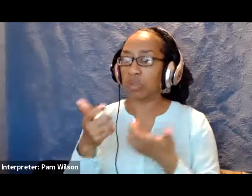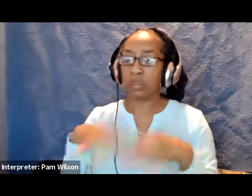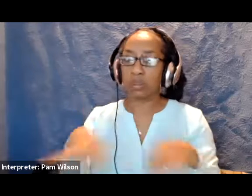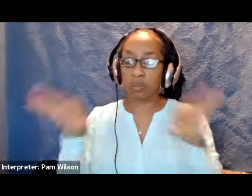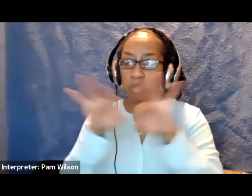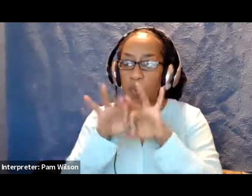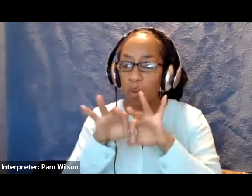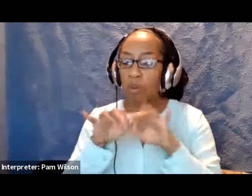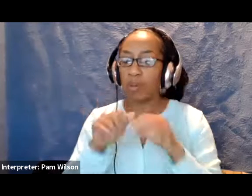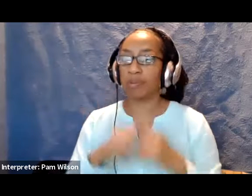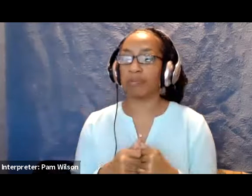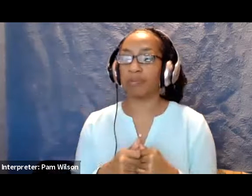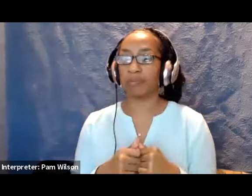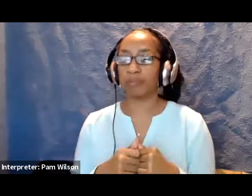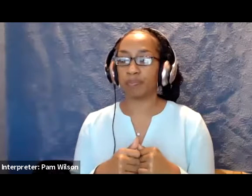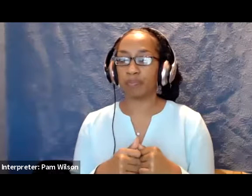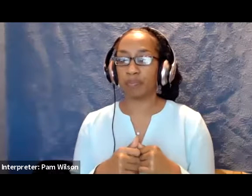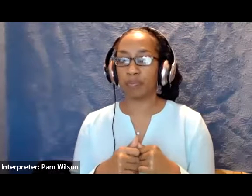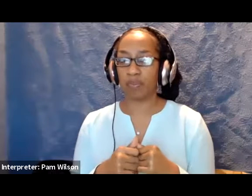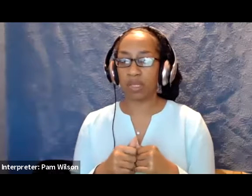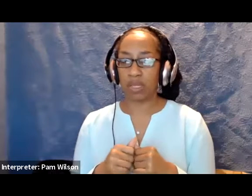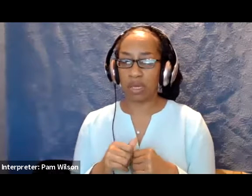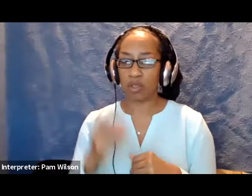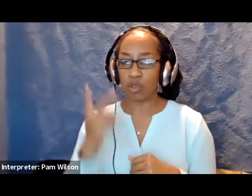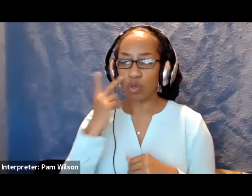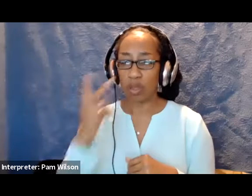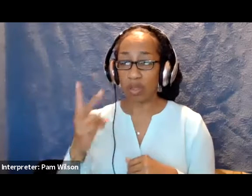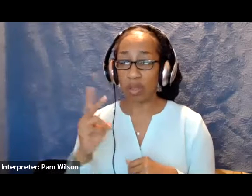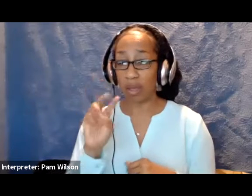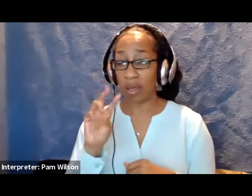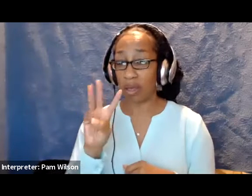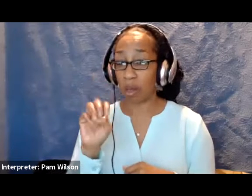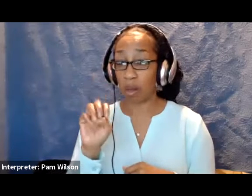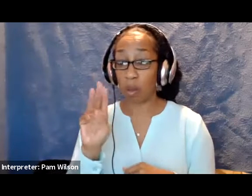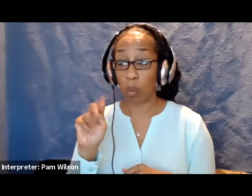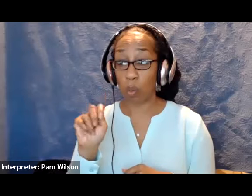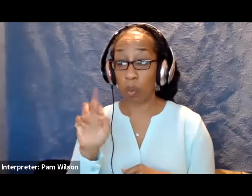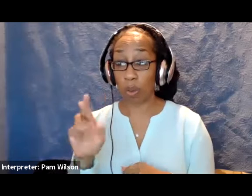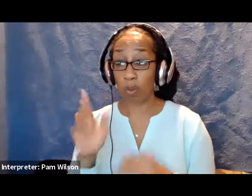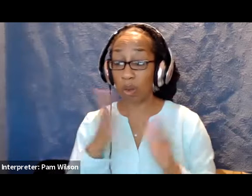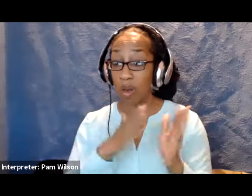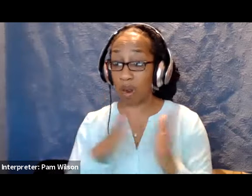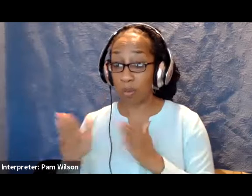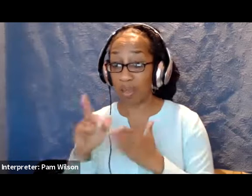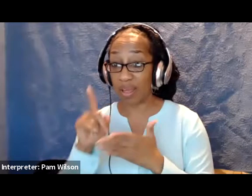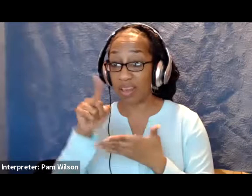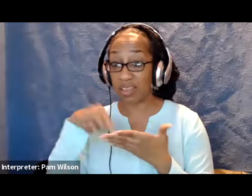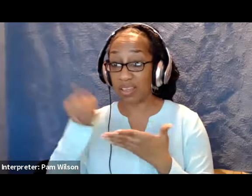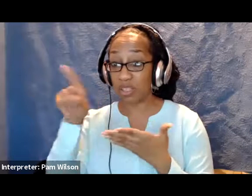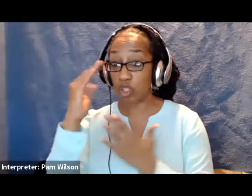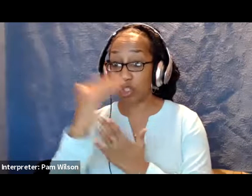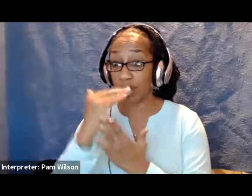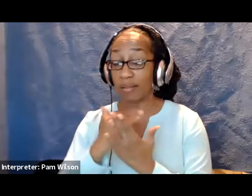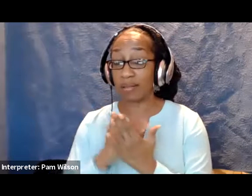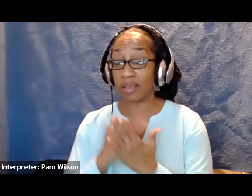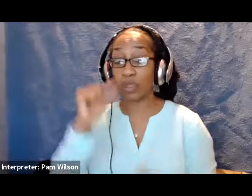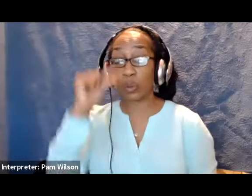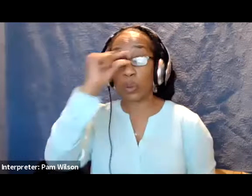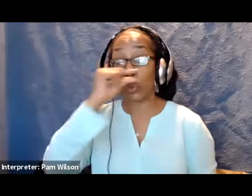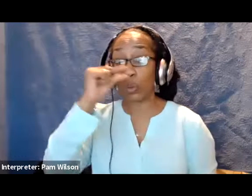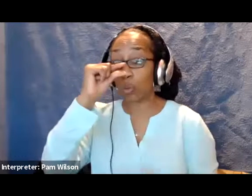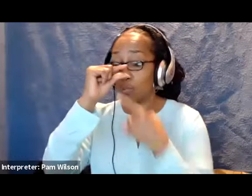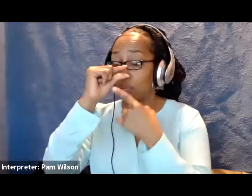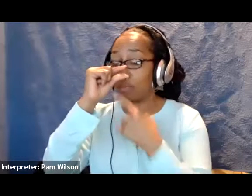you look at webinar planning checklists. I will say it often, Google is your best friend. You type in